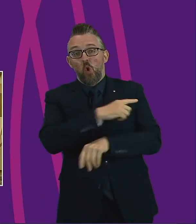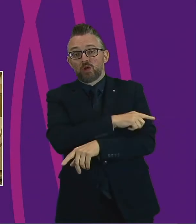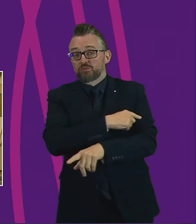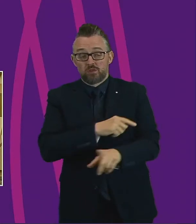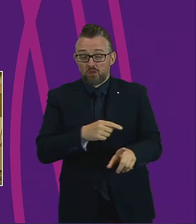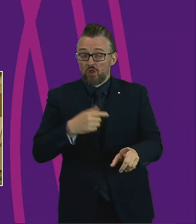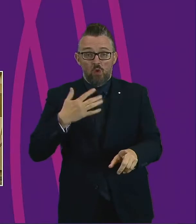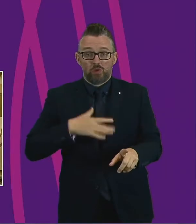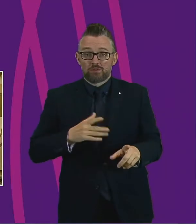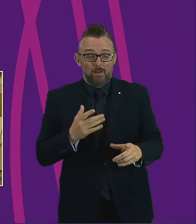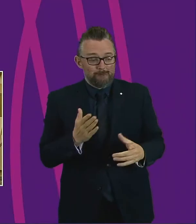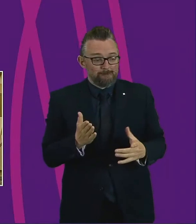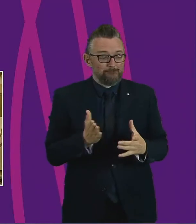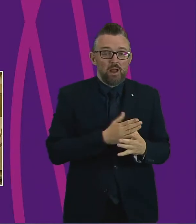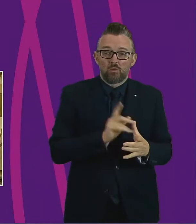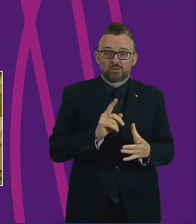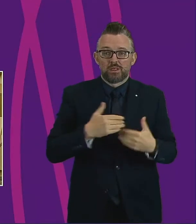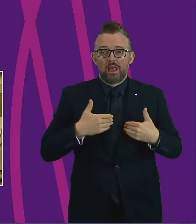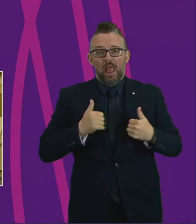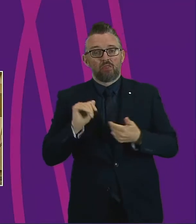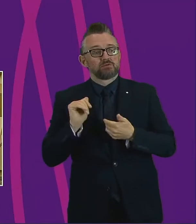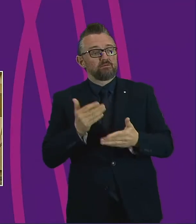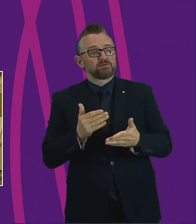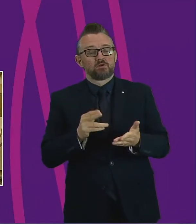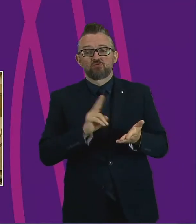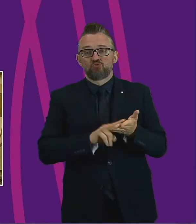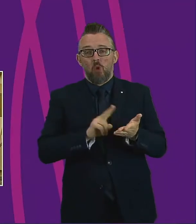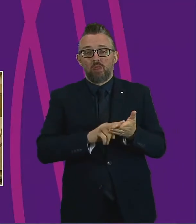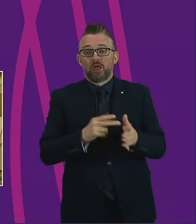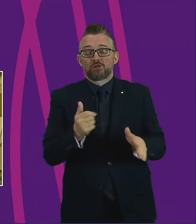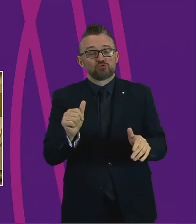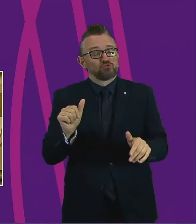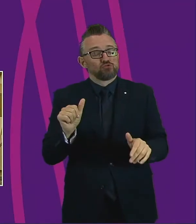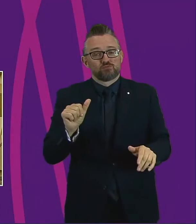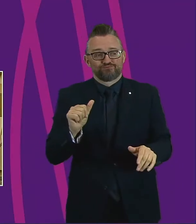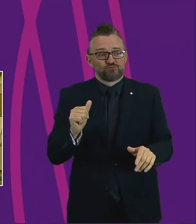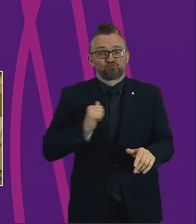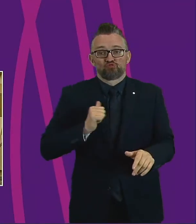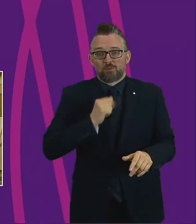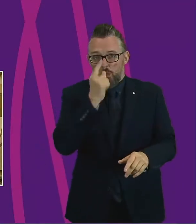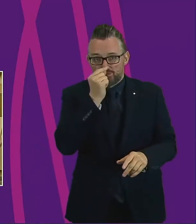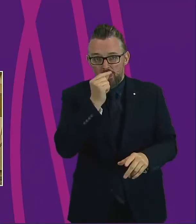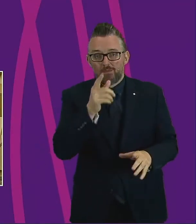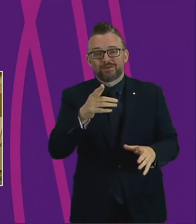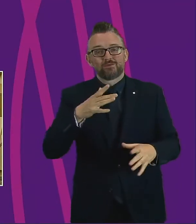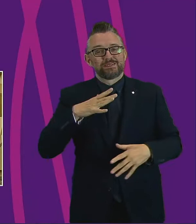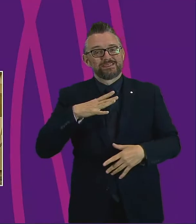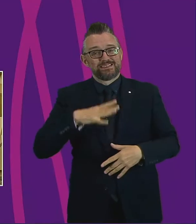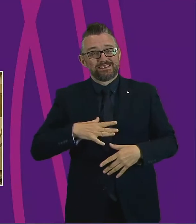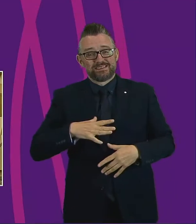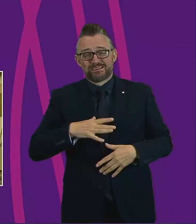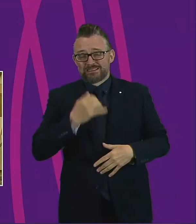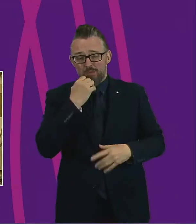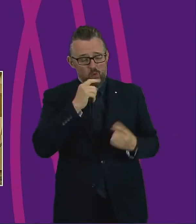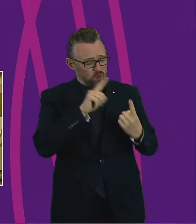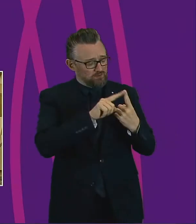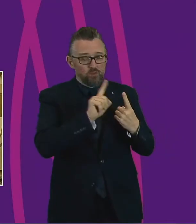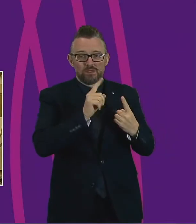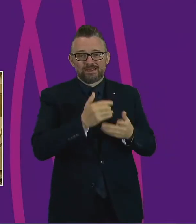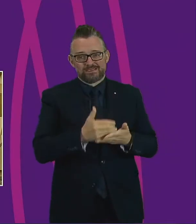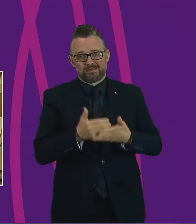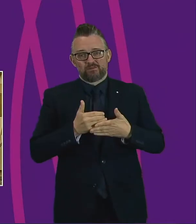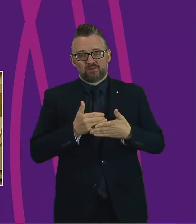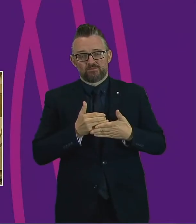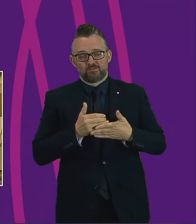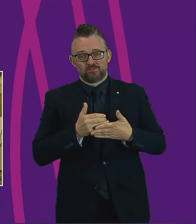with a normally functioning health service as quickly as possible. But like everything else, it has to be done with that imperative of safety